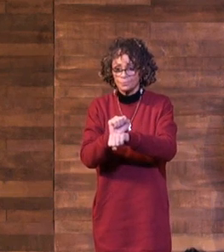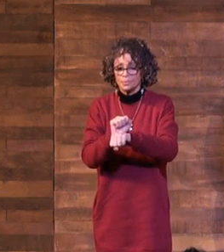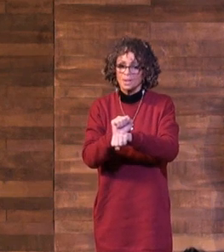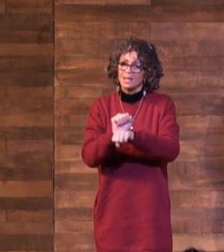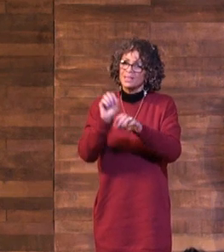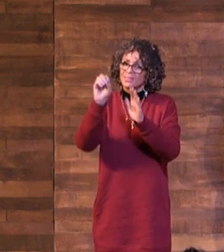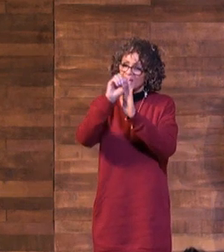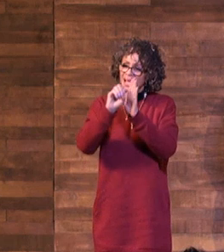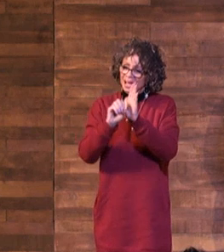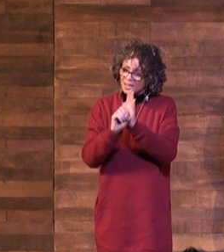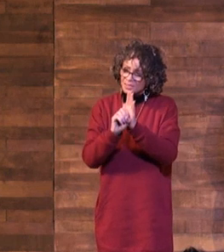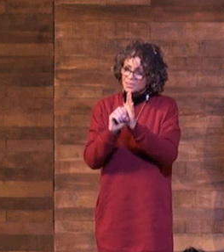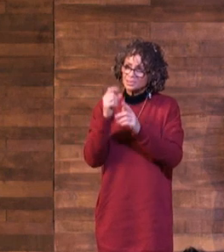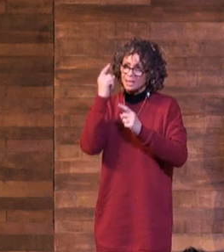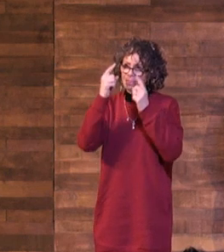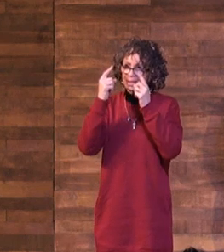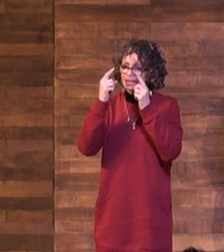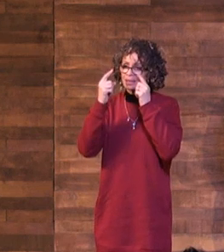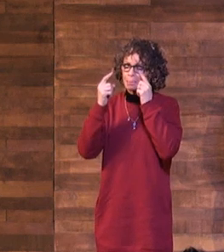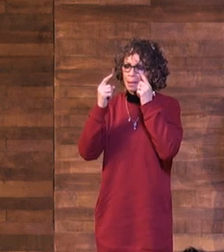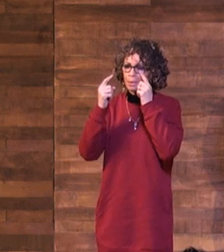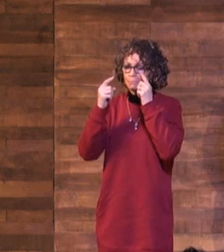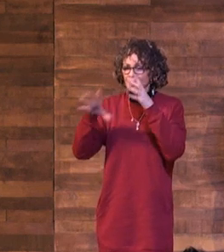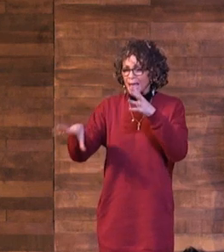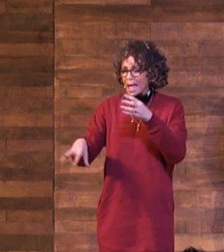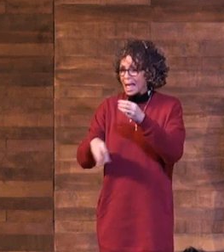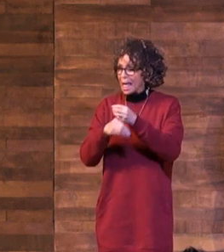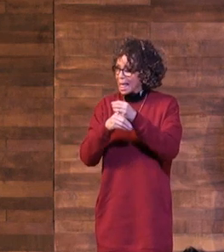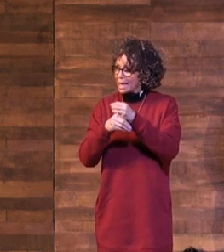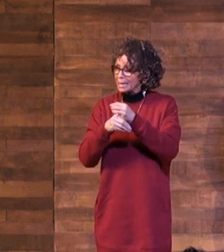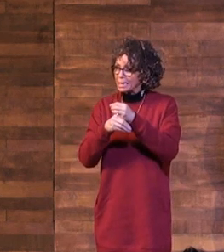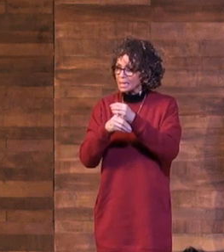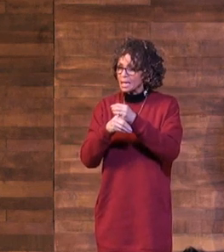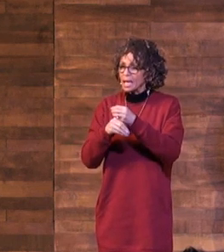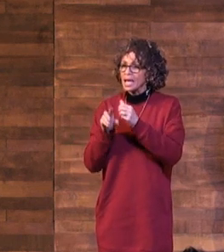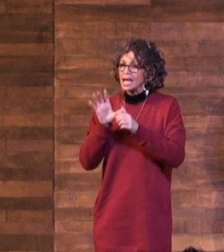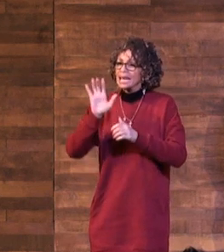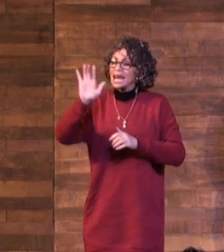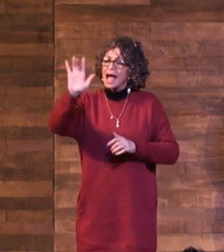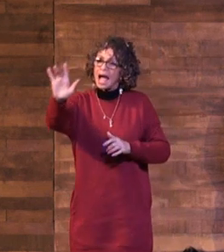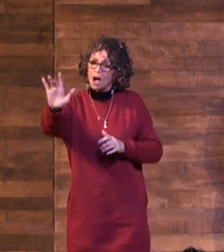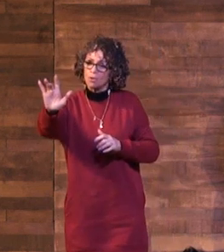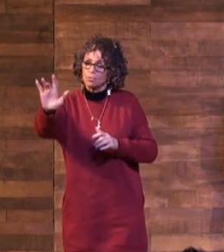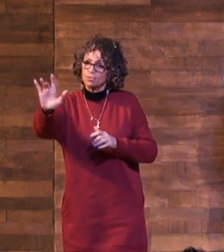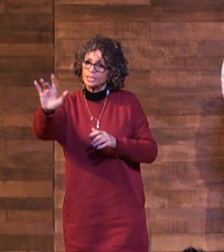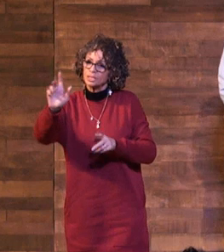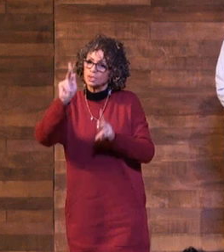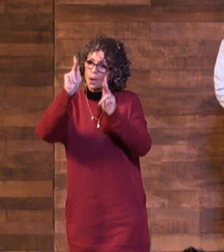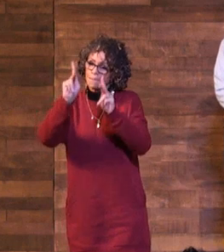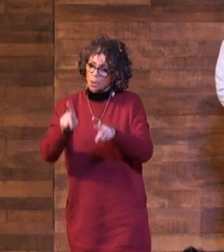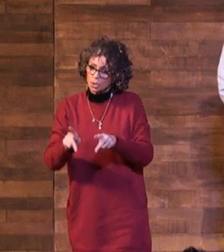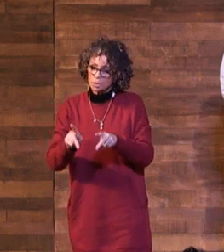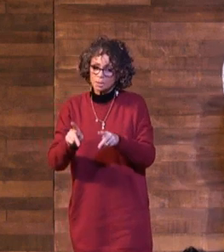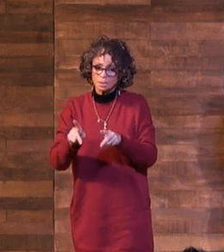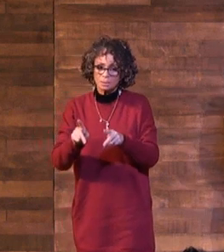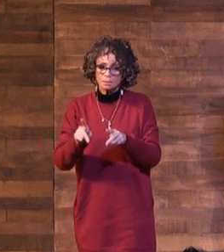an outreach coordinator who will oversee all of our outreach efforts, both local and